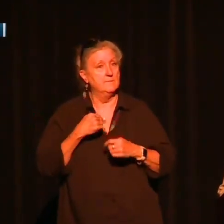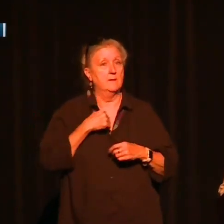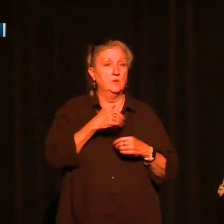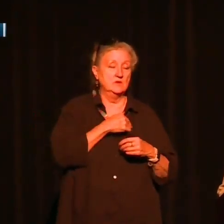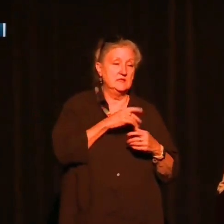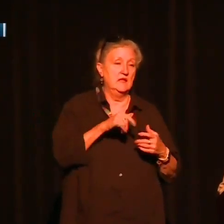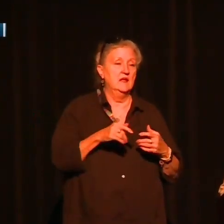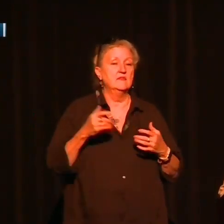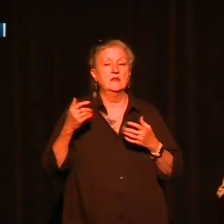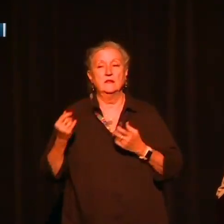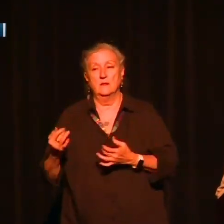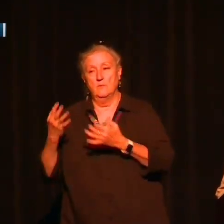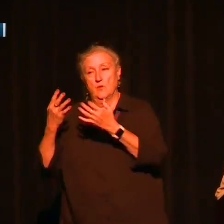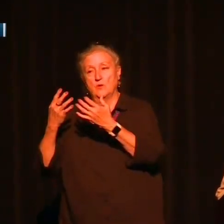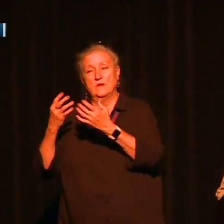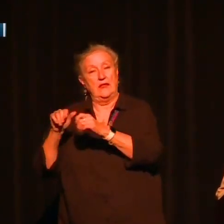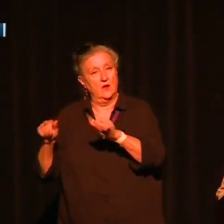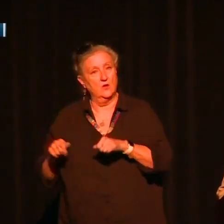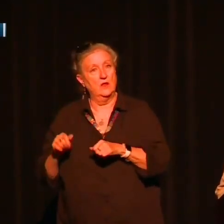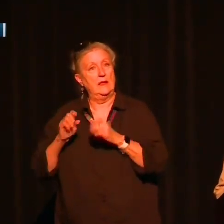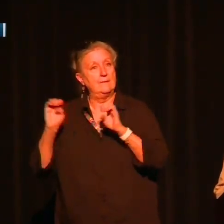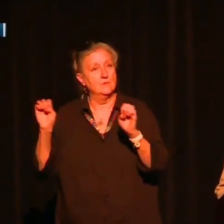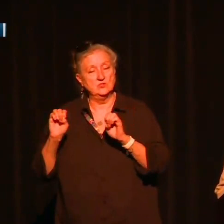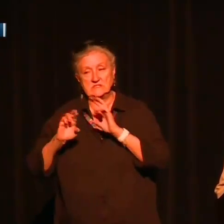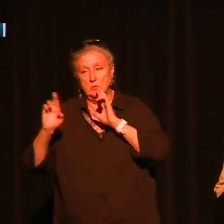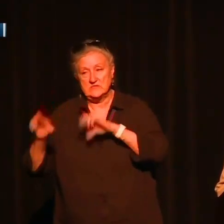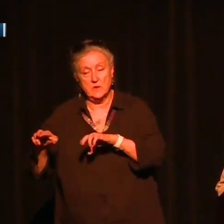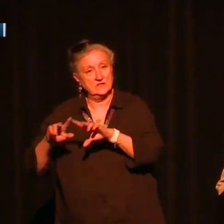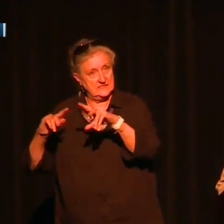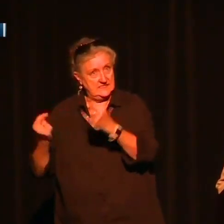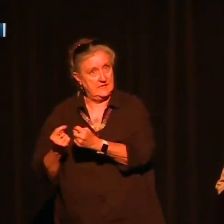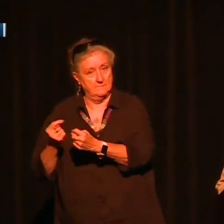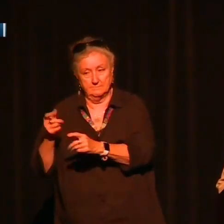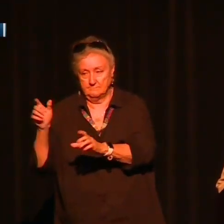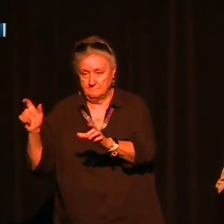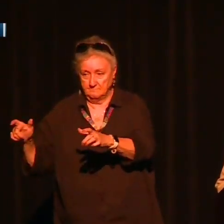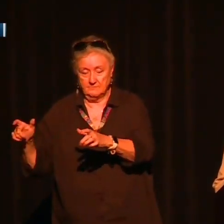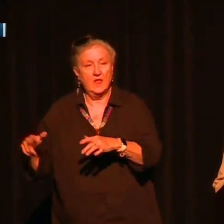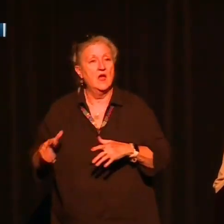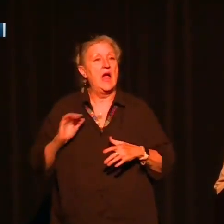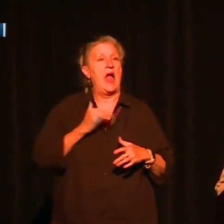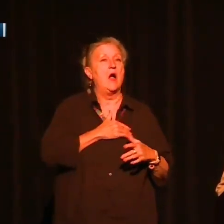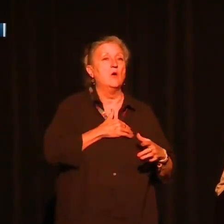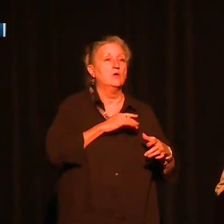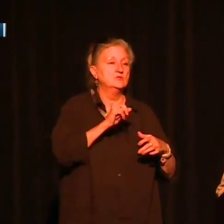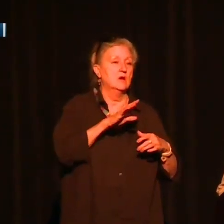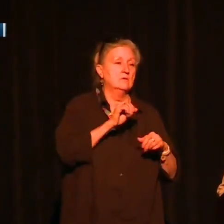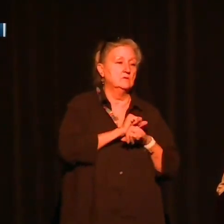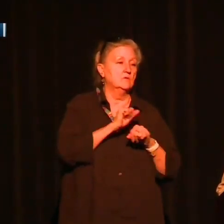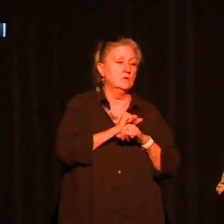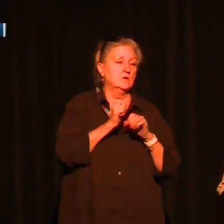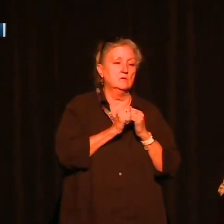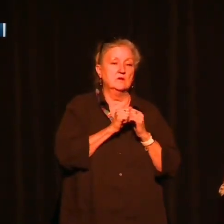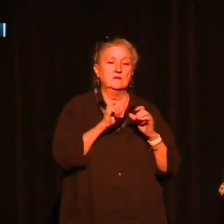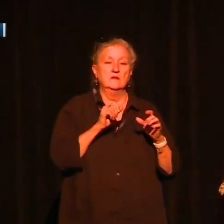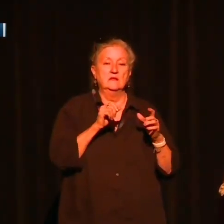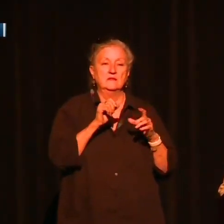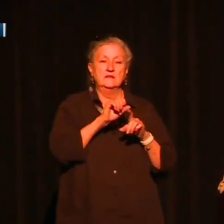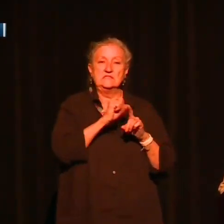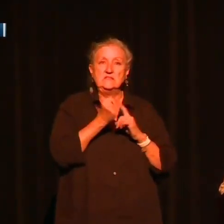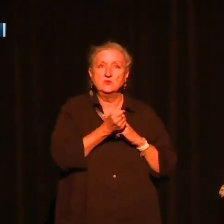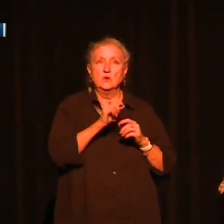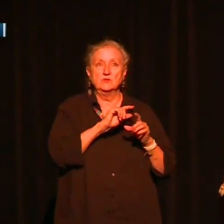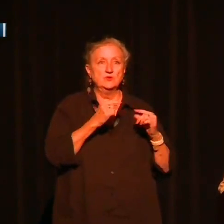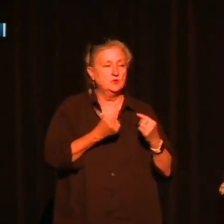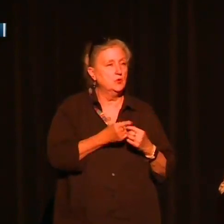That's the Burned Area Emergency Response Team. Our job is to work with the situation group,